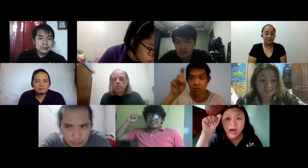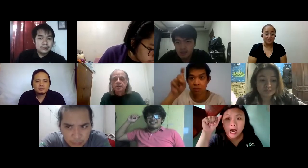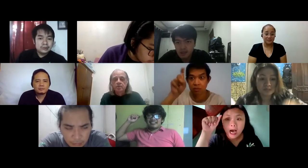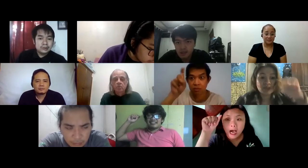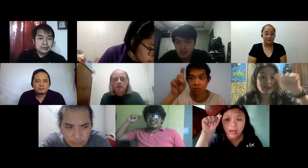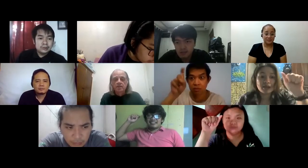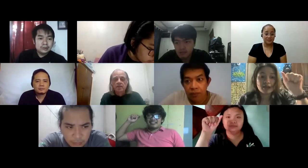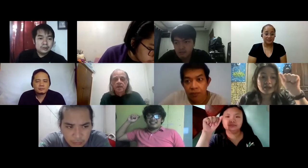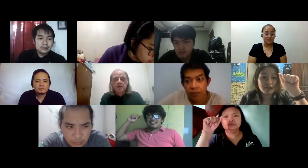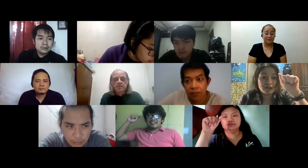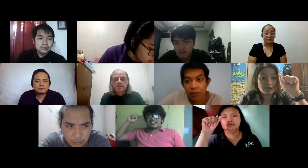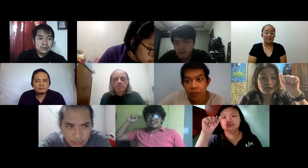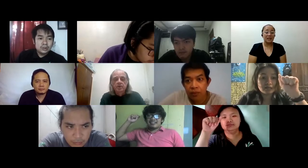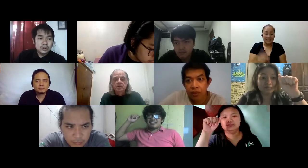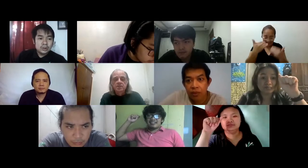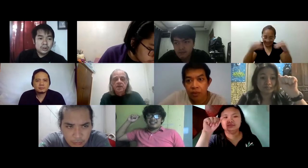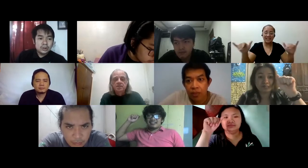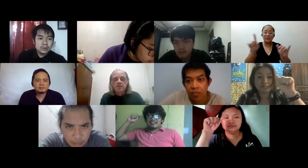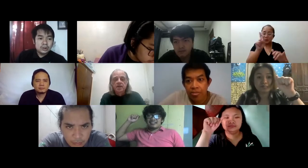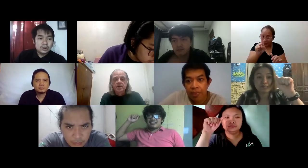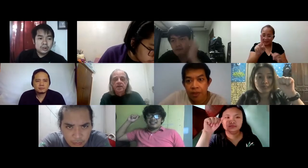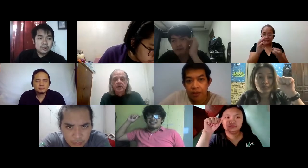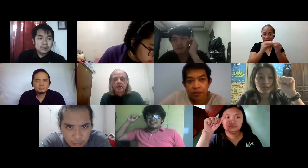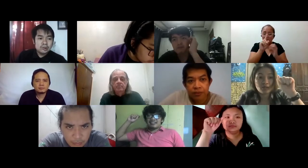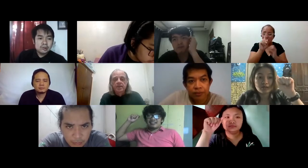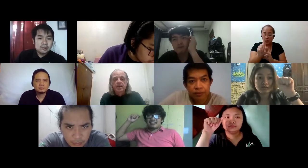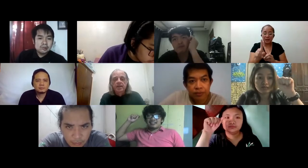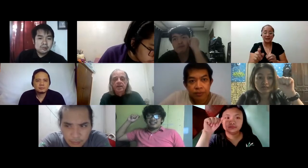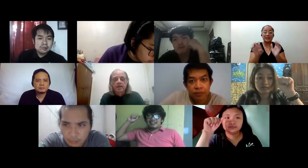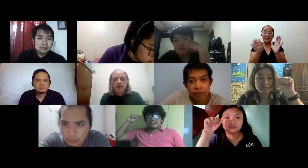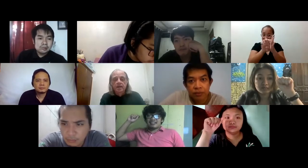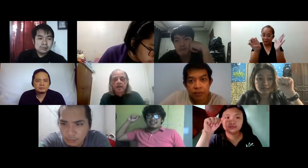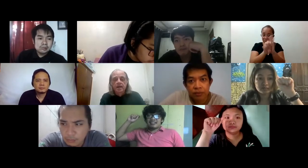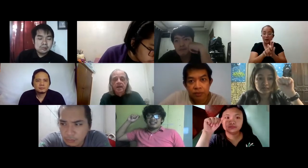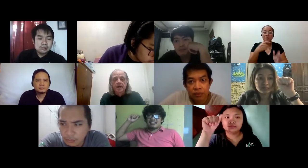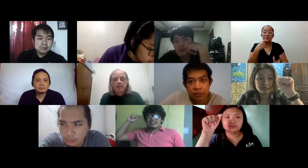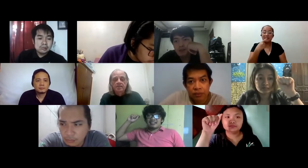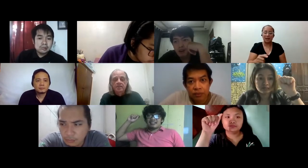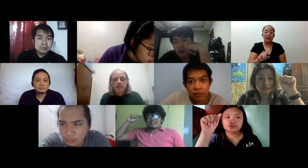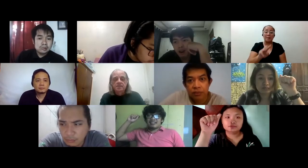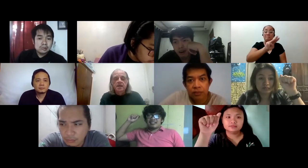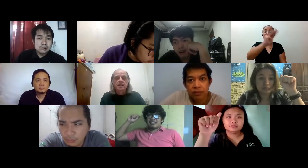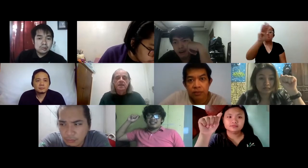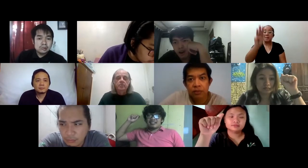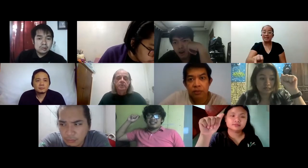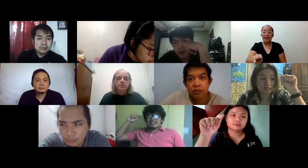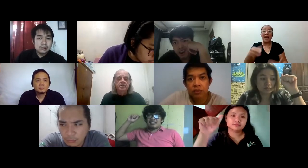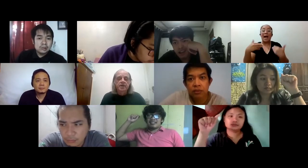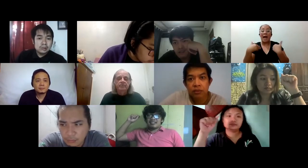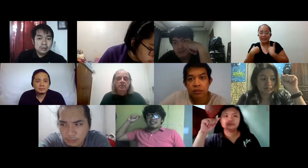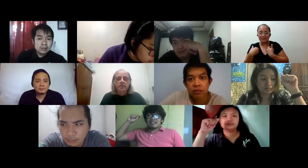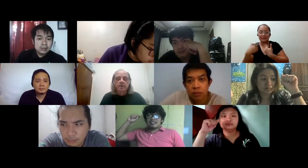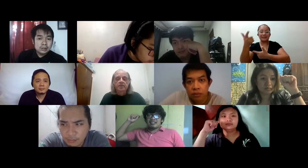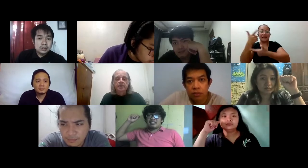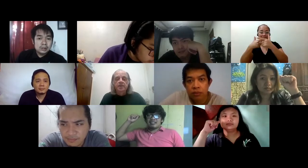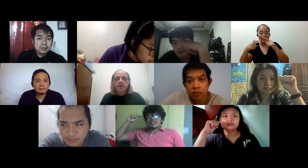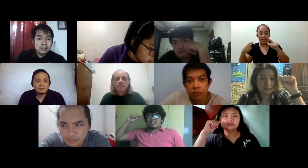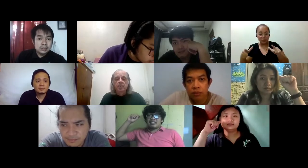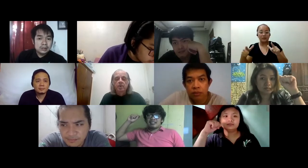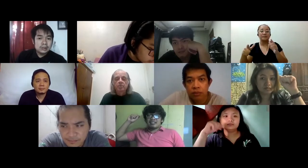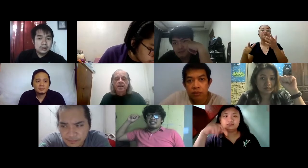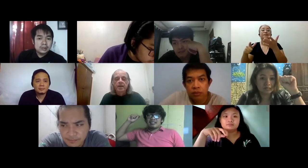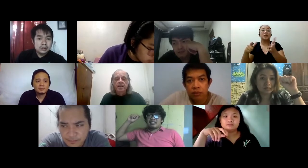on question 1. Suppose I say Manila has a sign language, a deaf